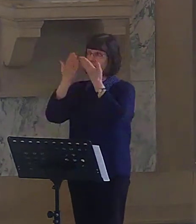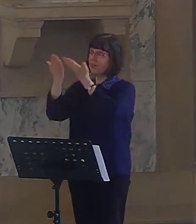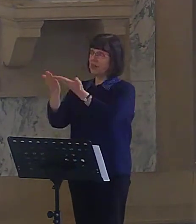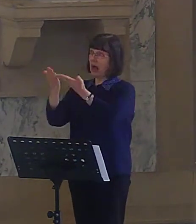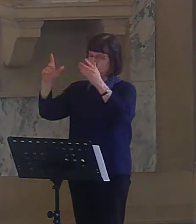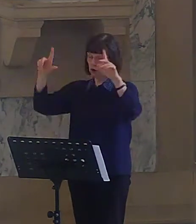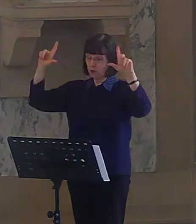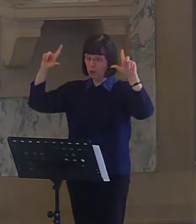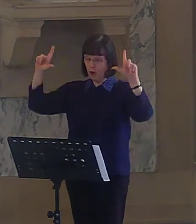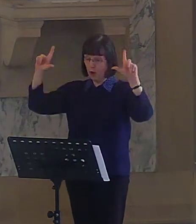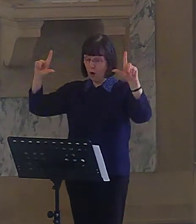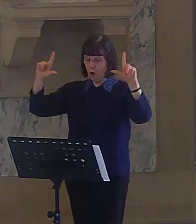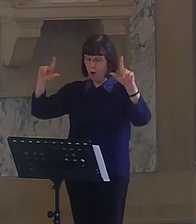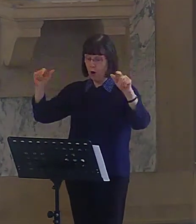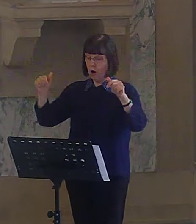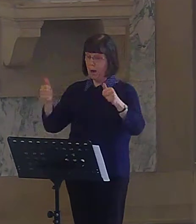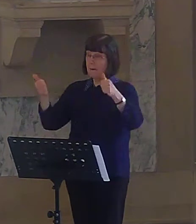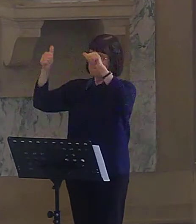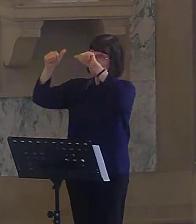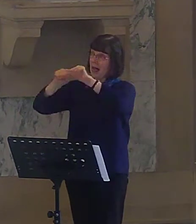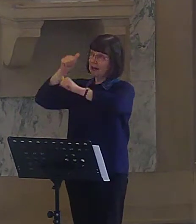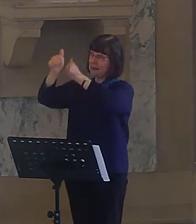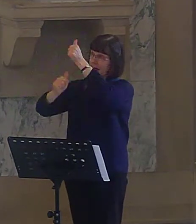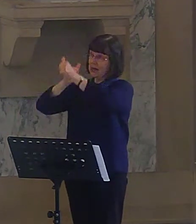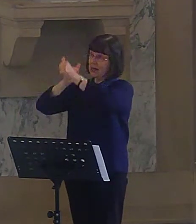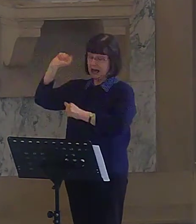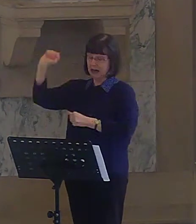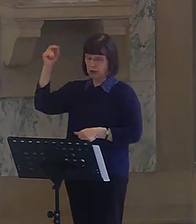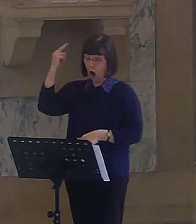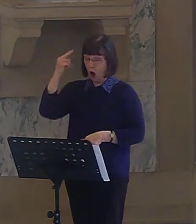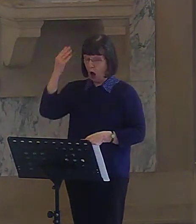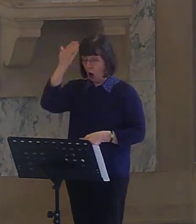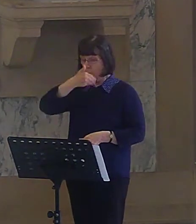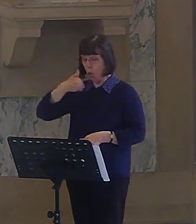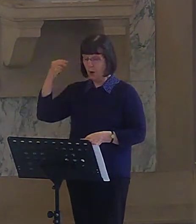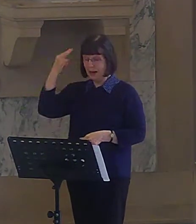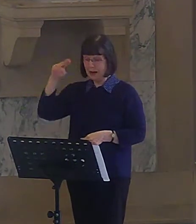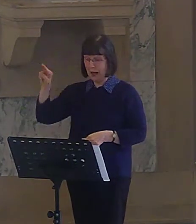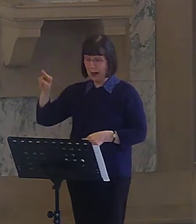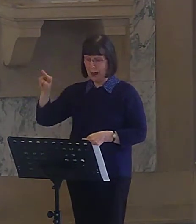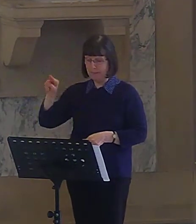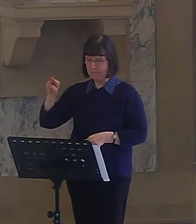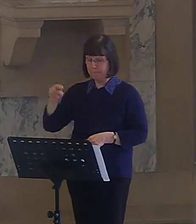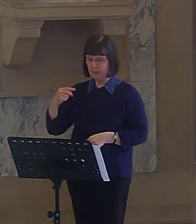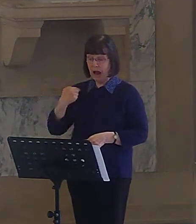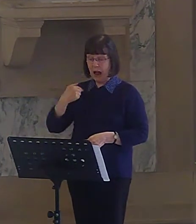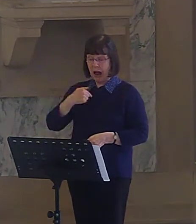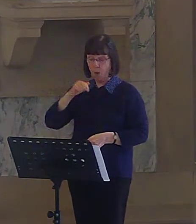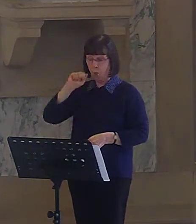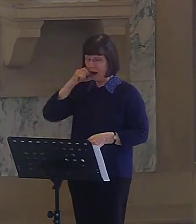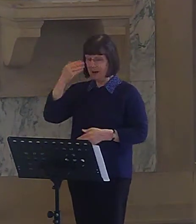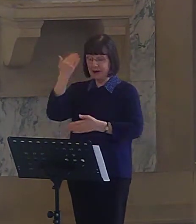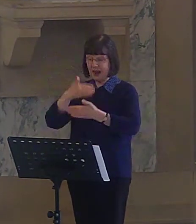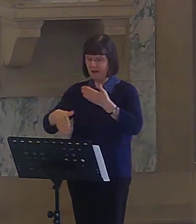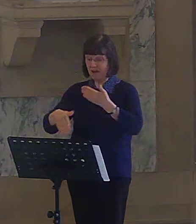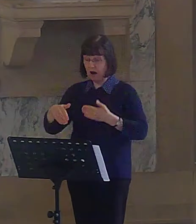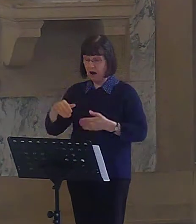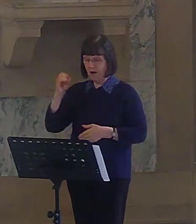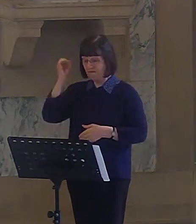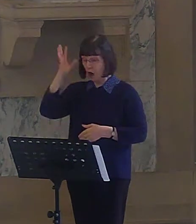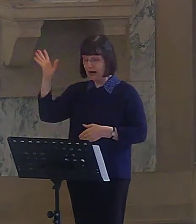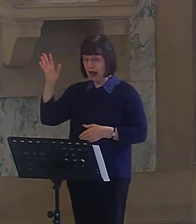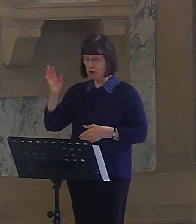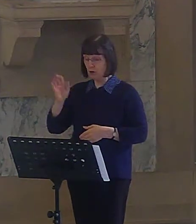My soul, give thanks to the Lord. Bless his holy name. I will never forget all